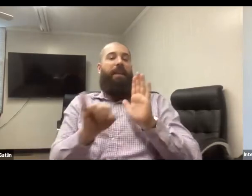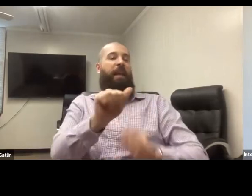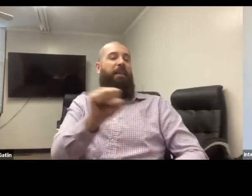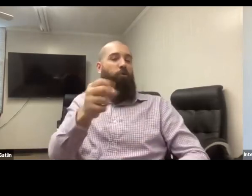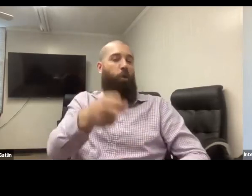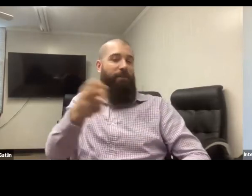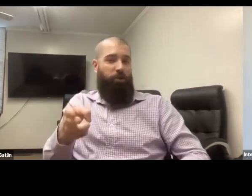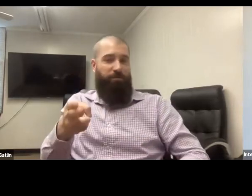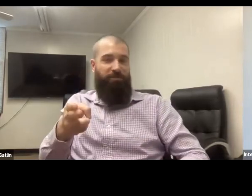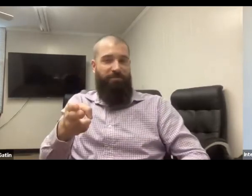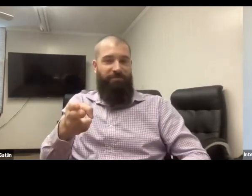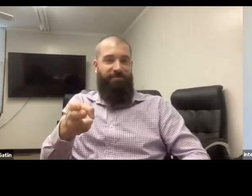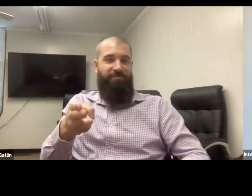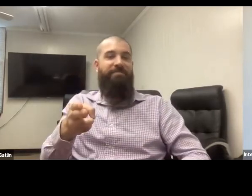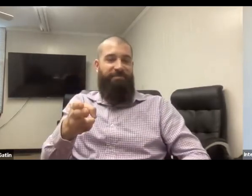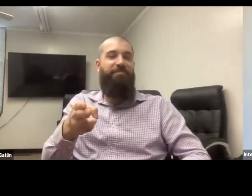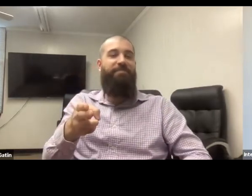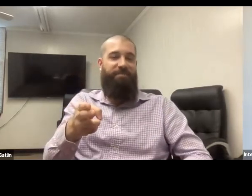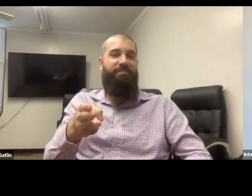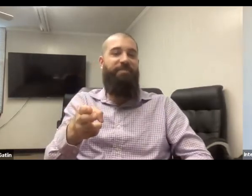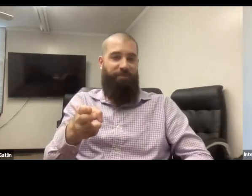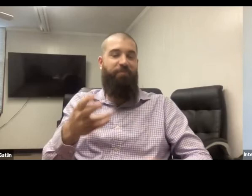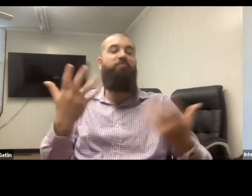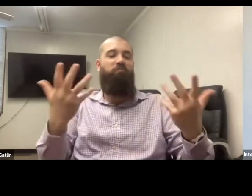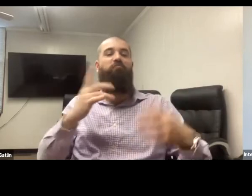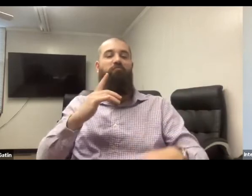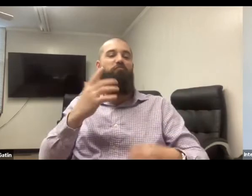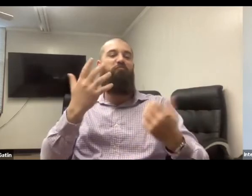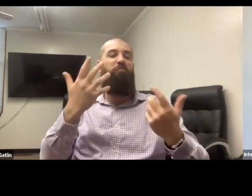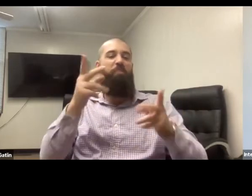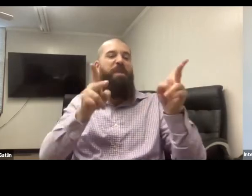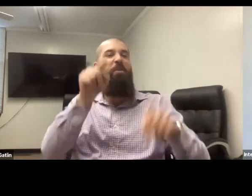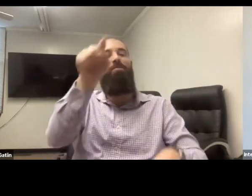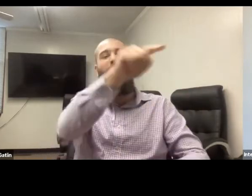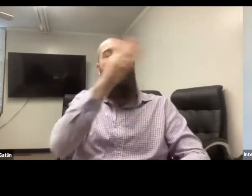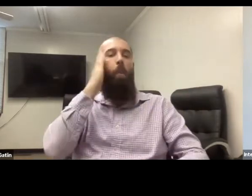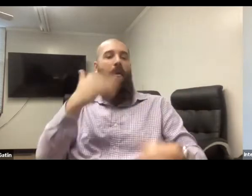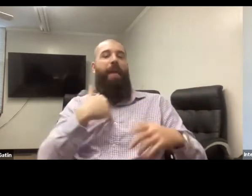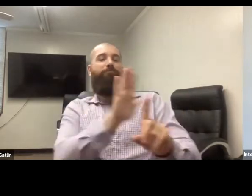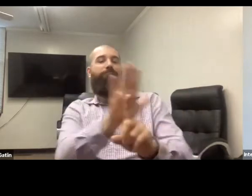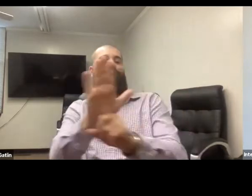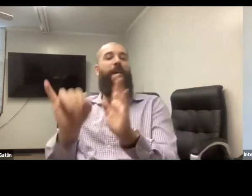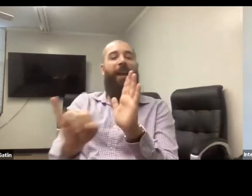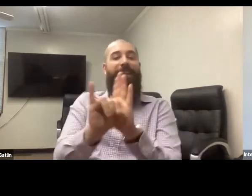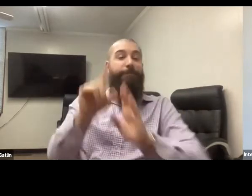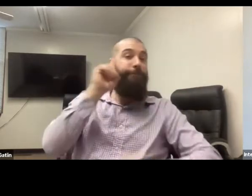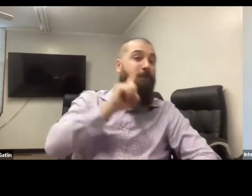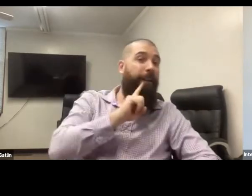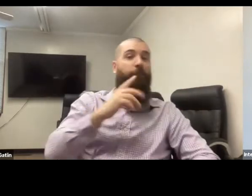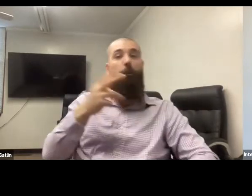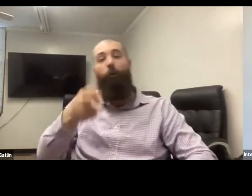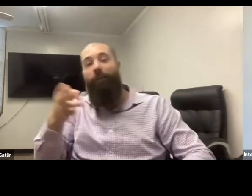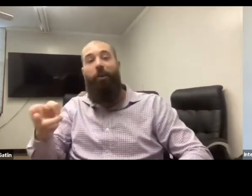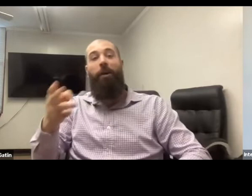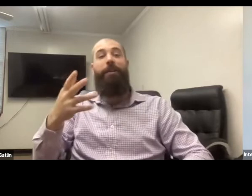Before I continue, I identify as hard of hearing. I'll just let you know that. you know,